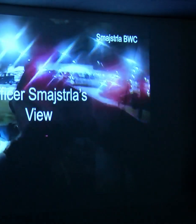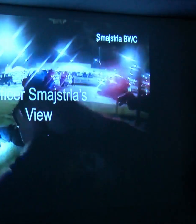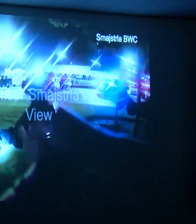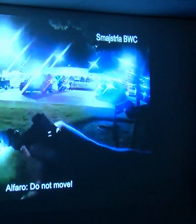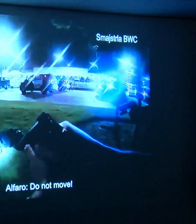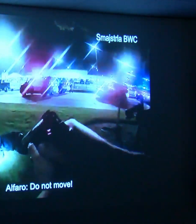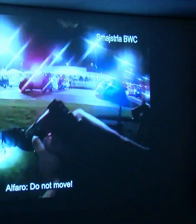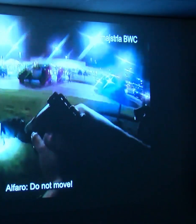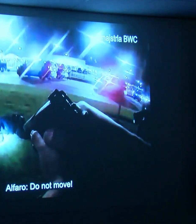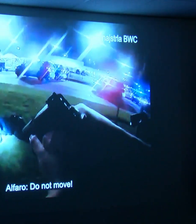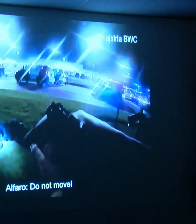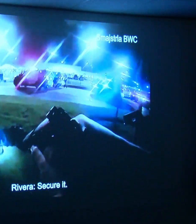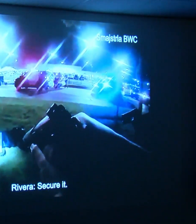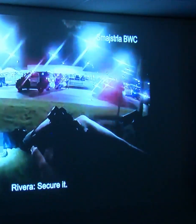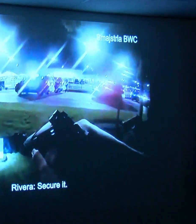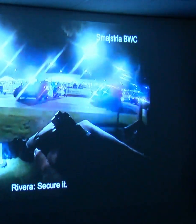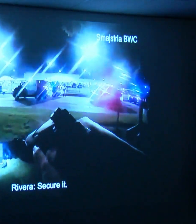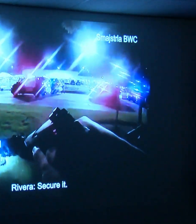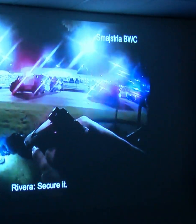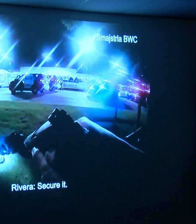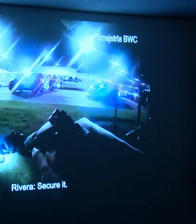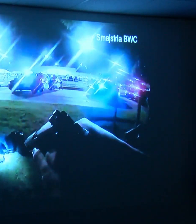Do not move. Do not move.